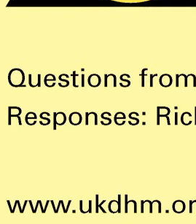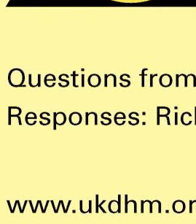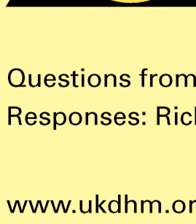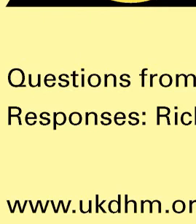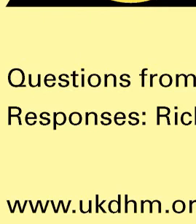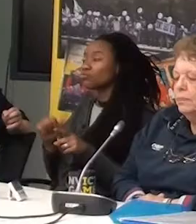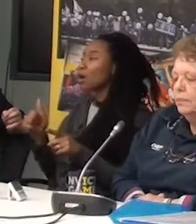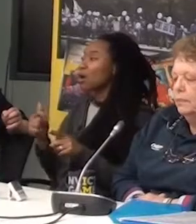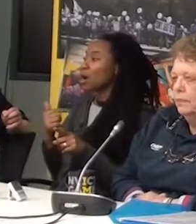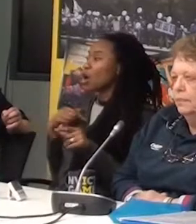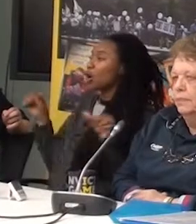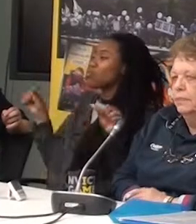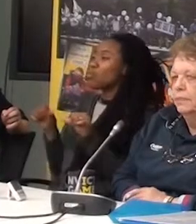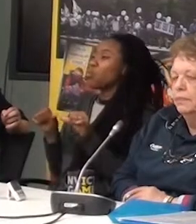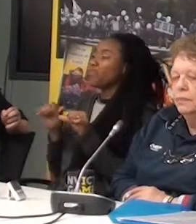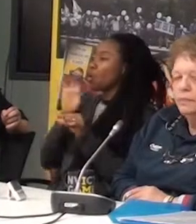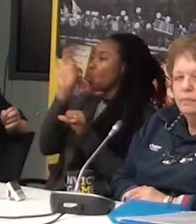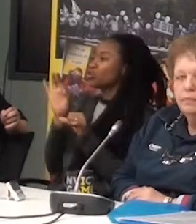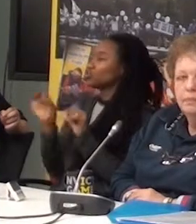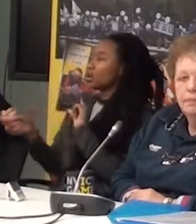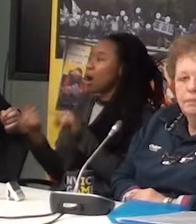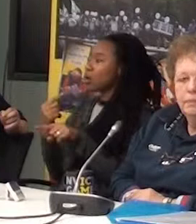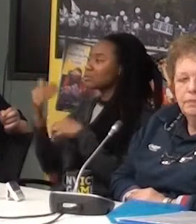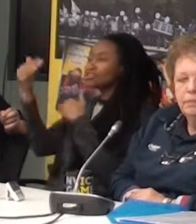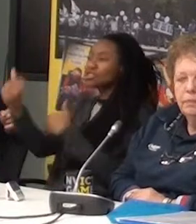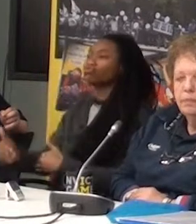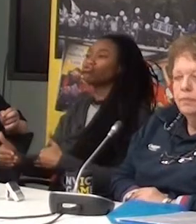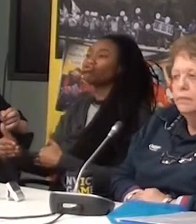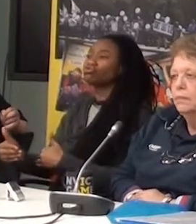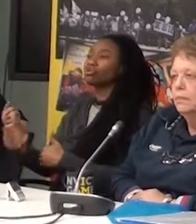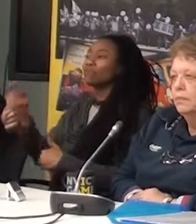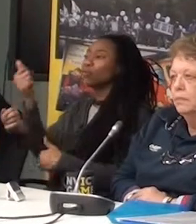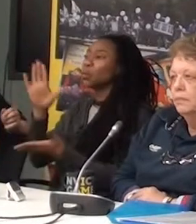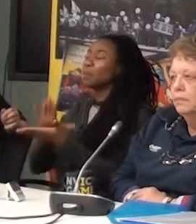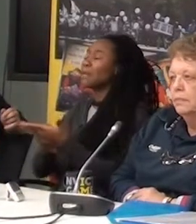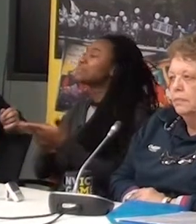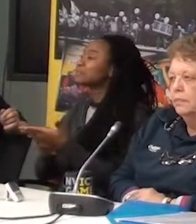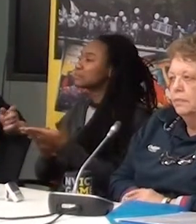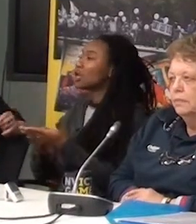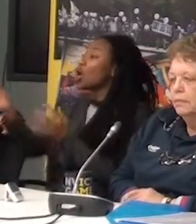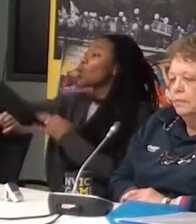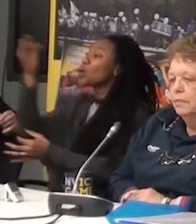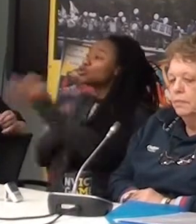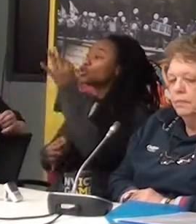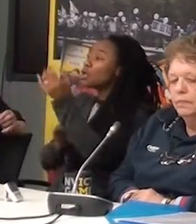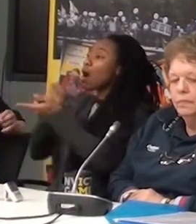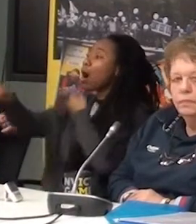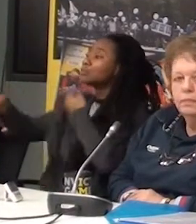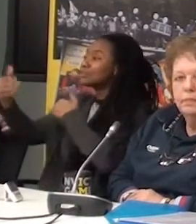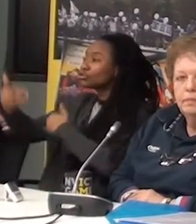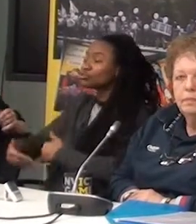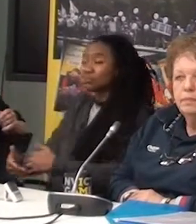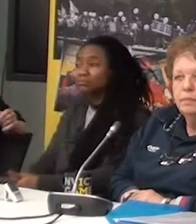Alright, let's have a little question and answer session for just have a few minutes now. Okay,